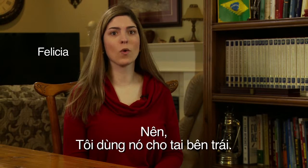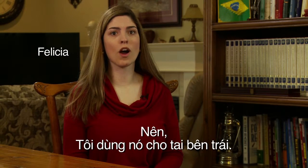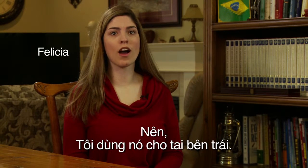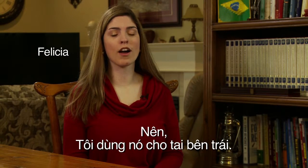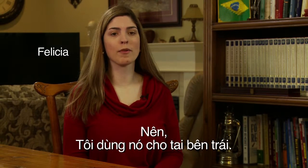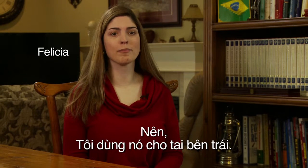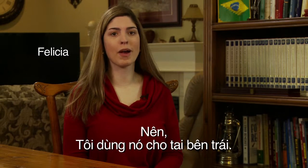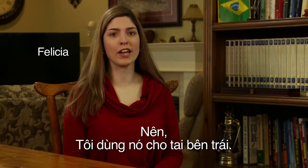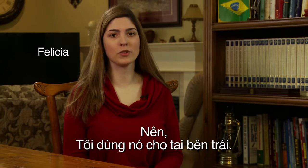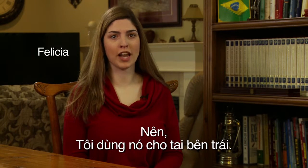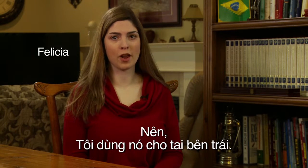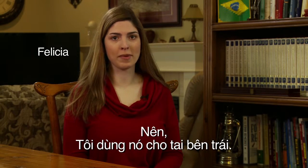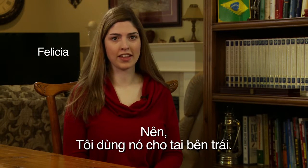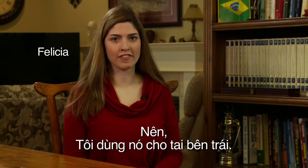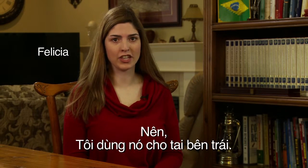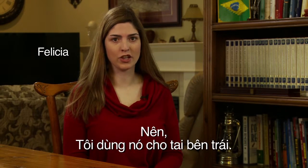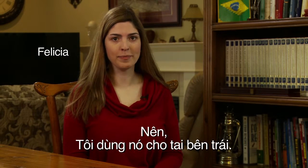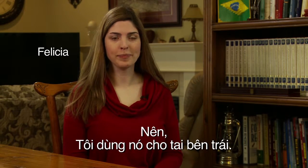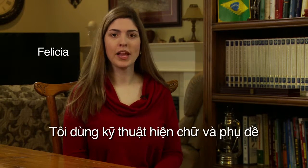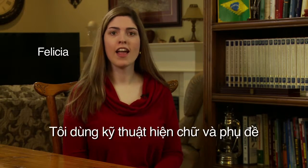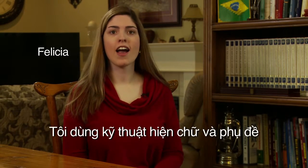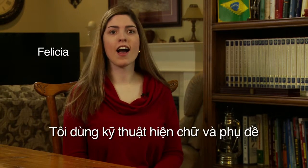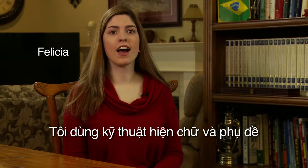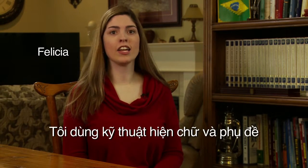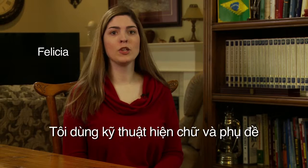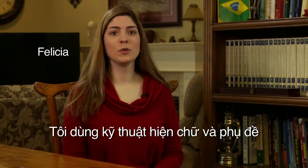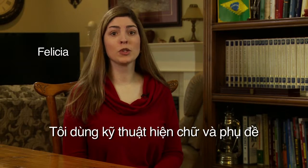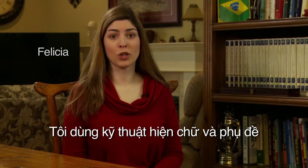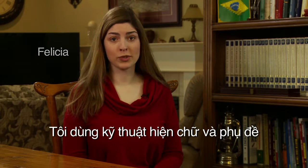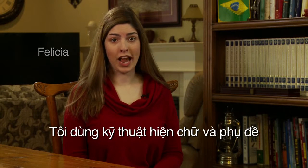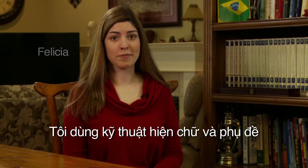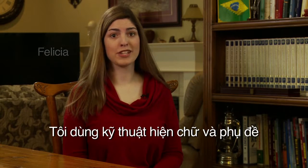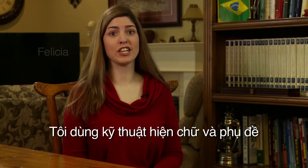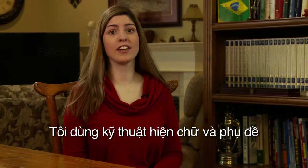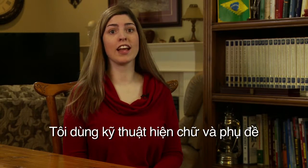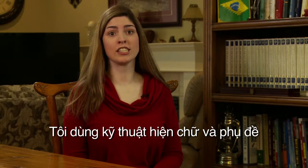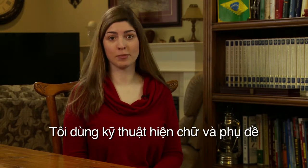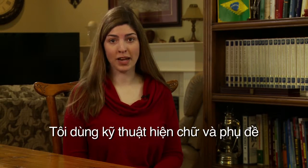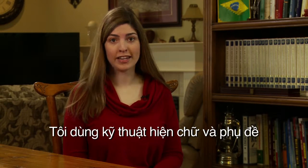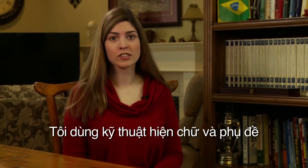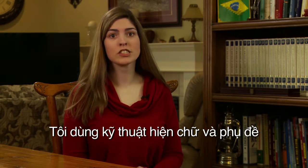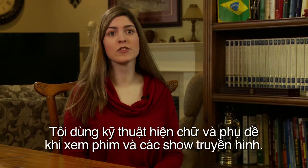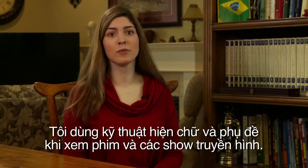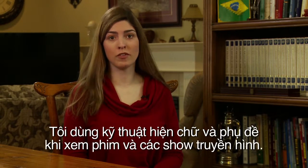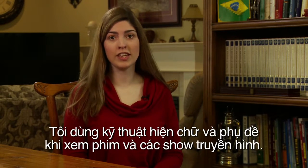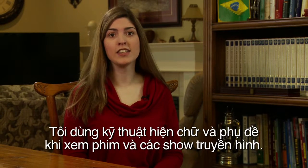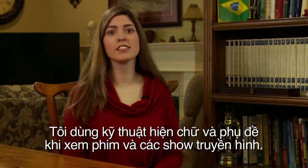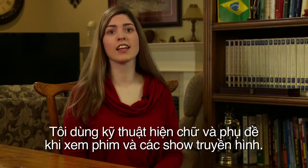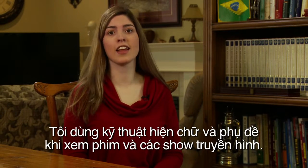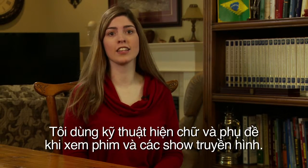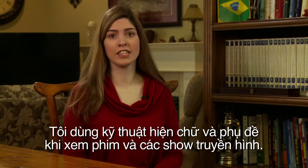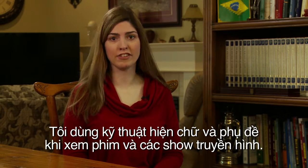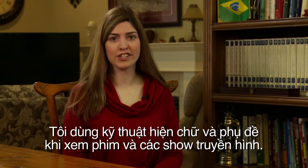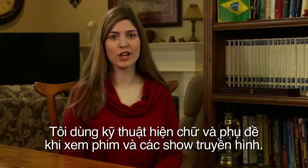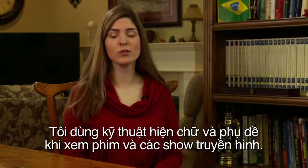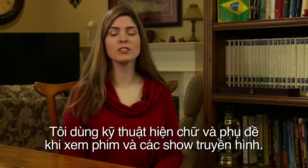I use that on my last year. I use closed captioning and subtitles for movies and TV shows.